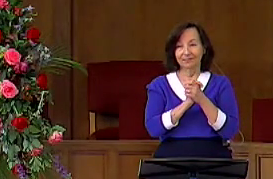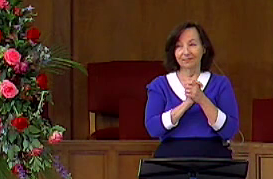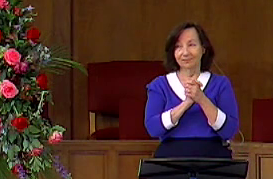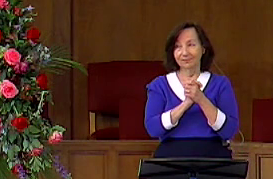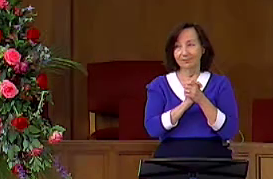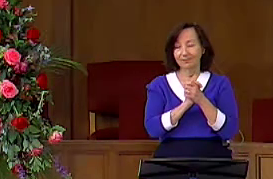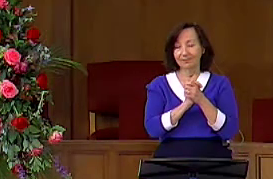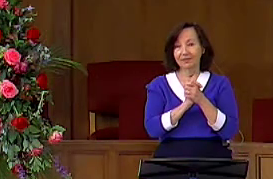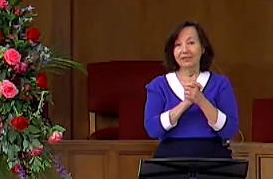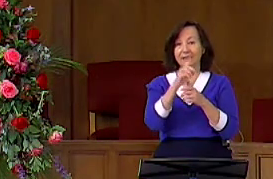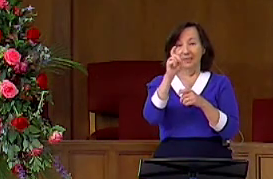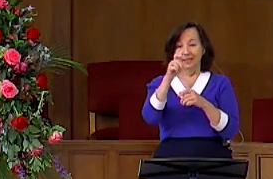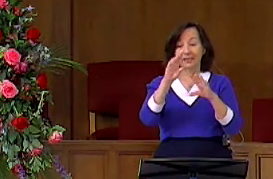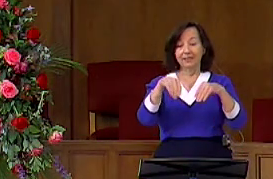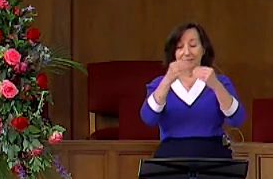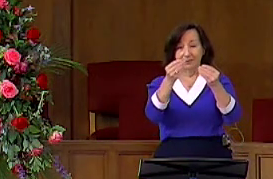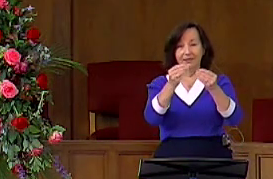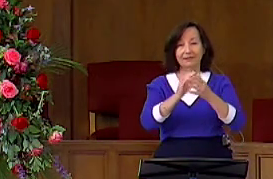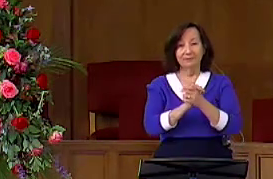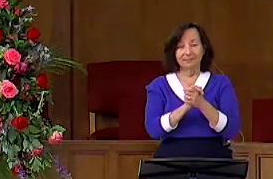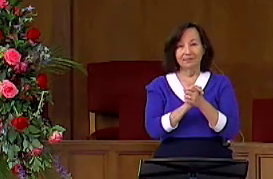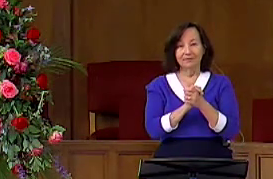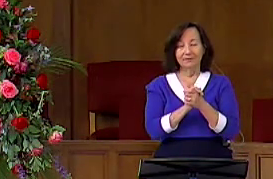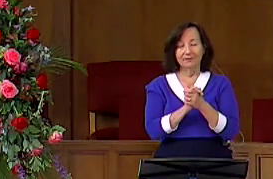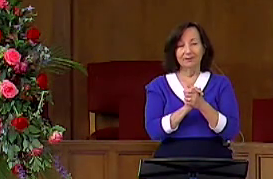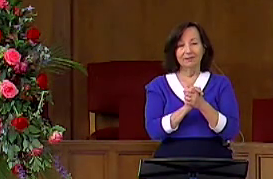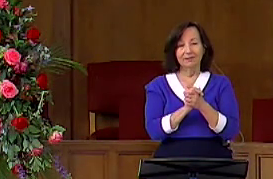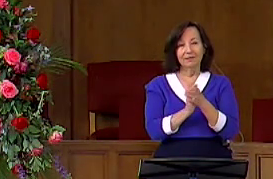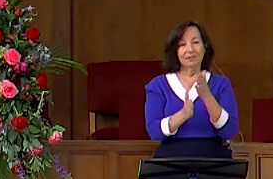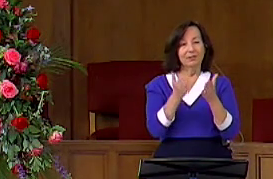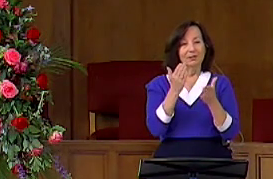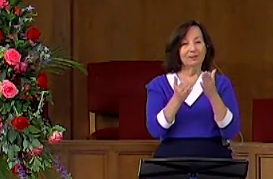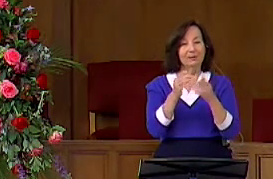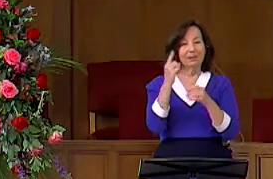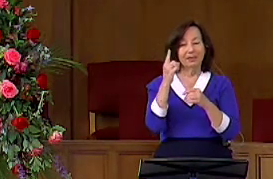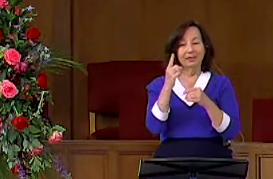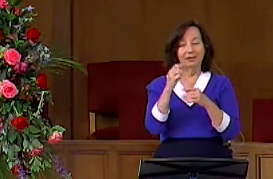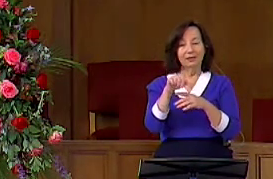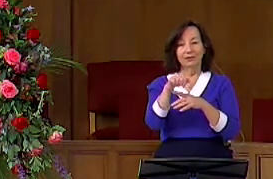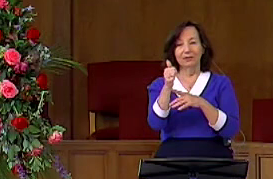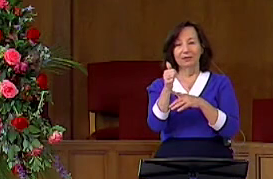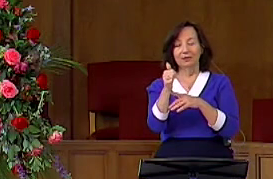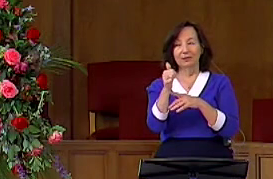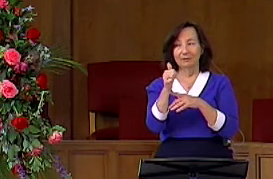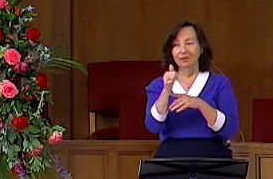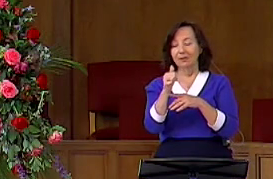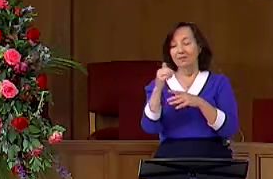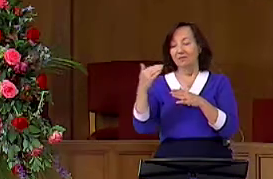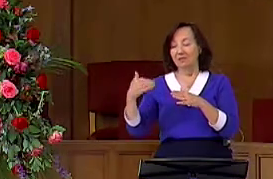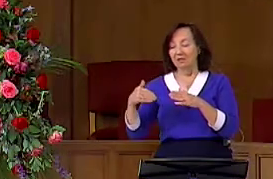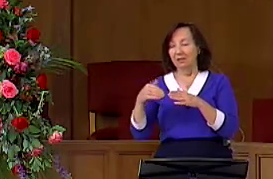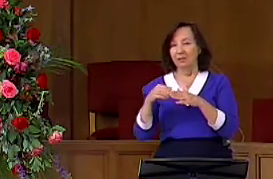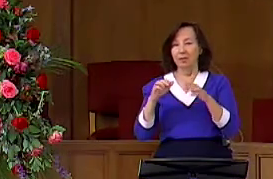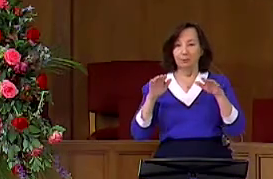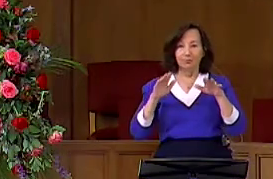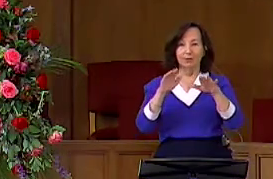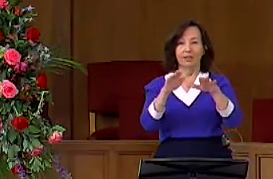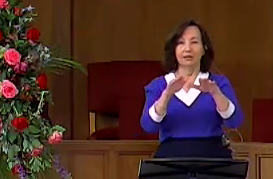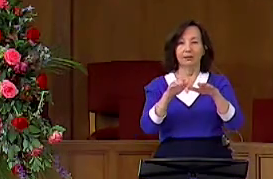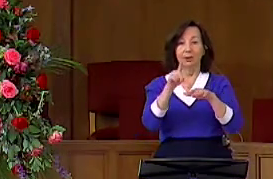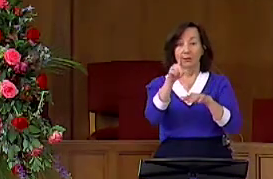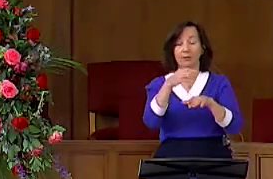You have to give it. Or maybe you think you're on that other side. Maybe you're on that side of the crowd. Maybe you're the